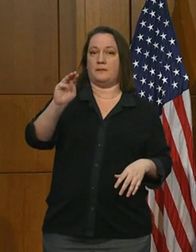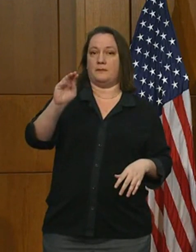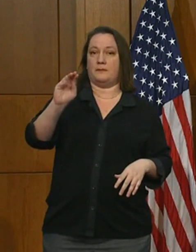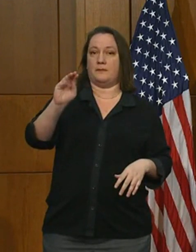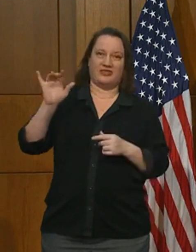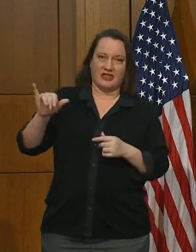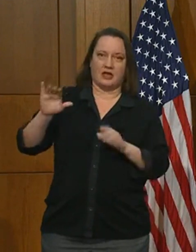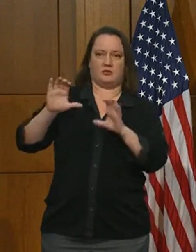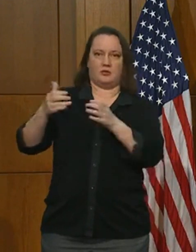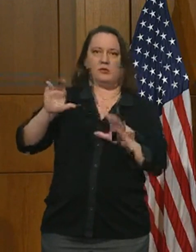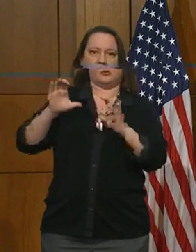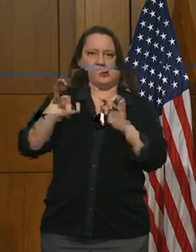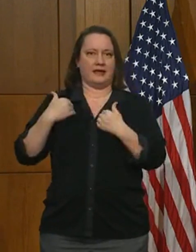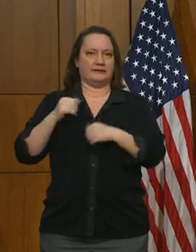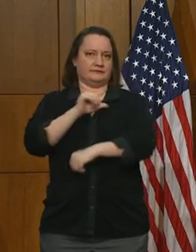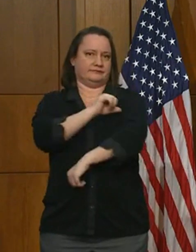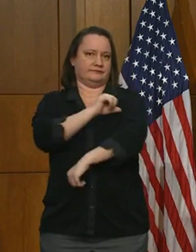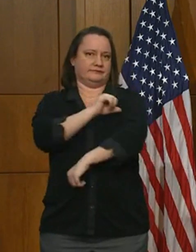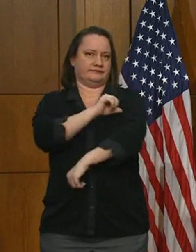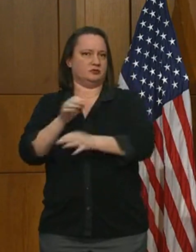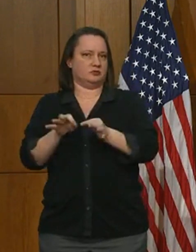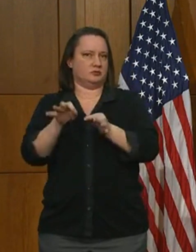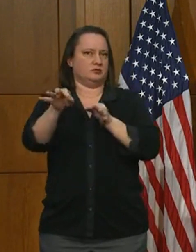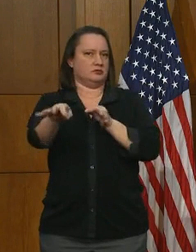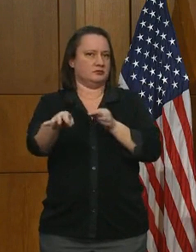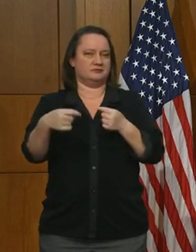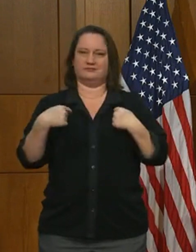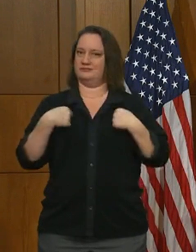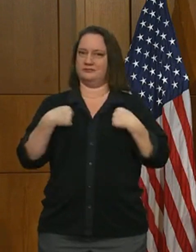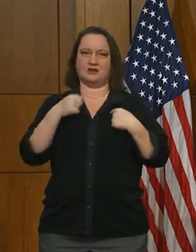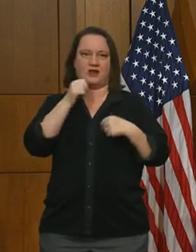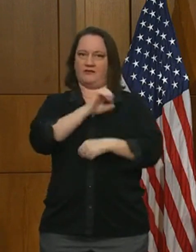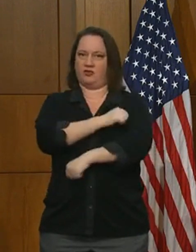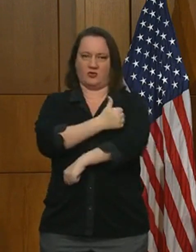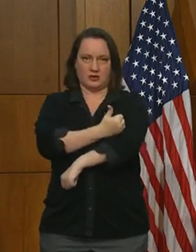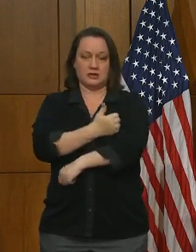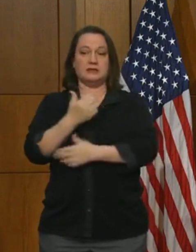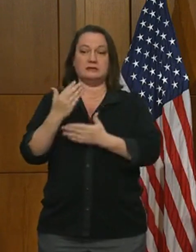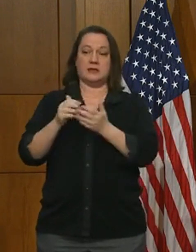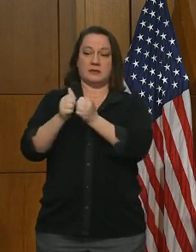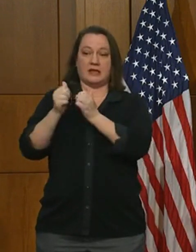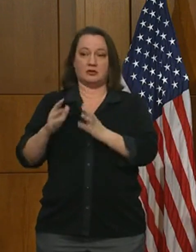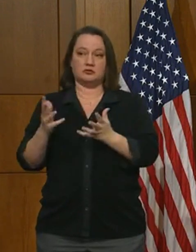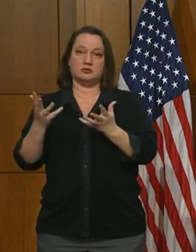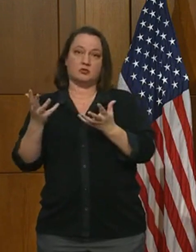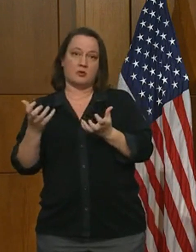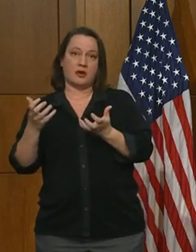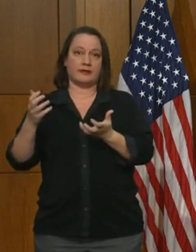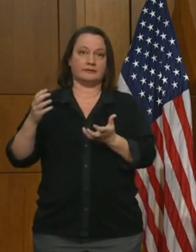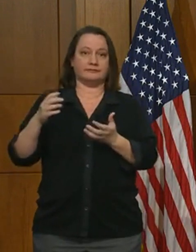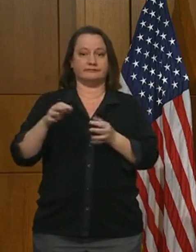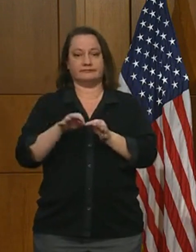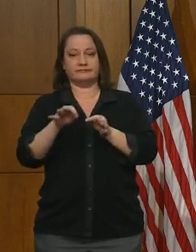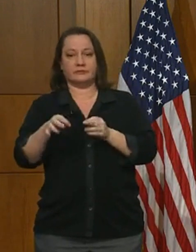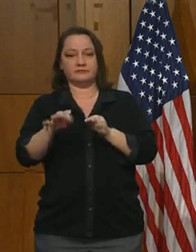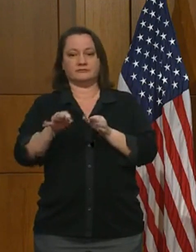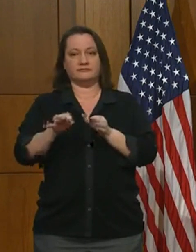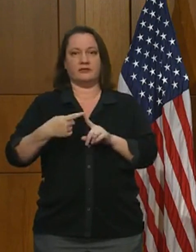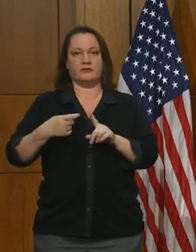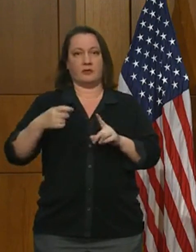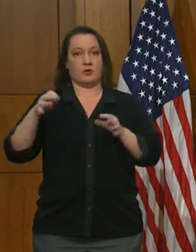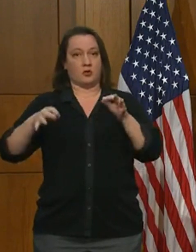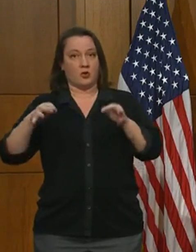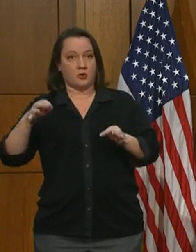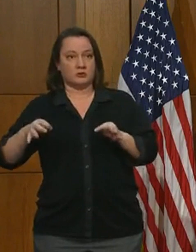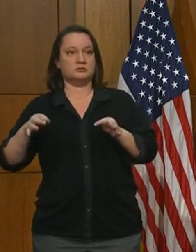those requirements or to waive them. Some candidates had sought relief from the courts, and those have been granted. So I encourage